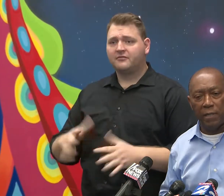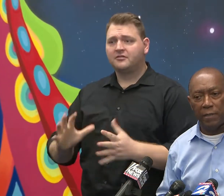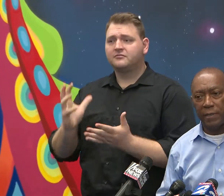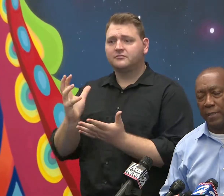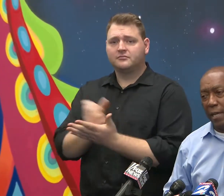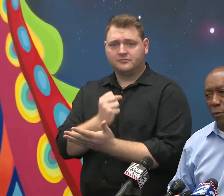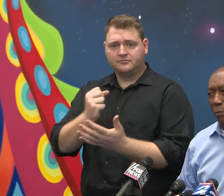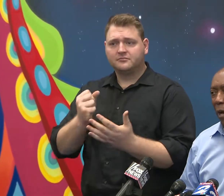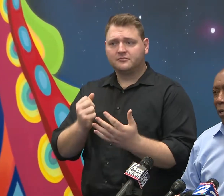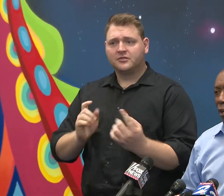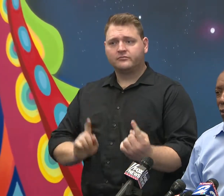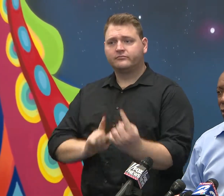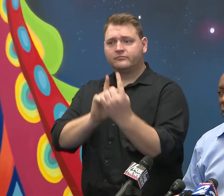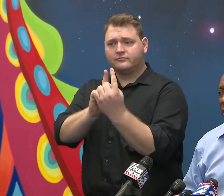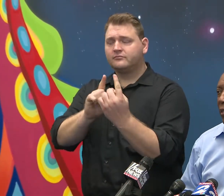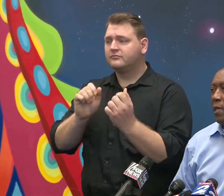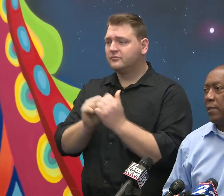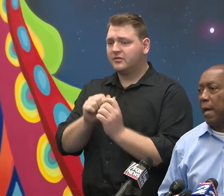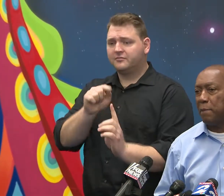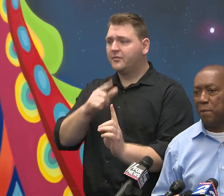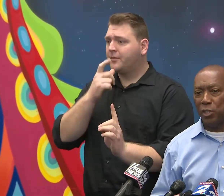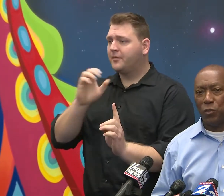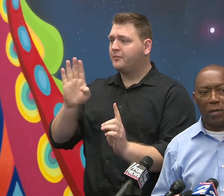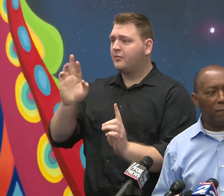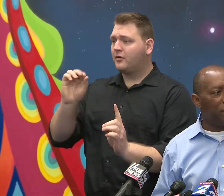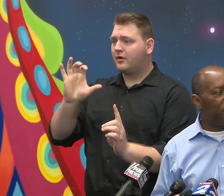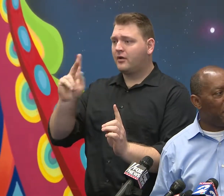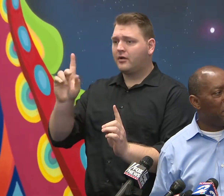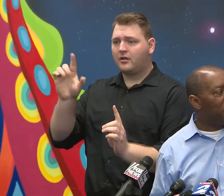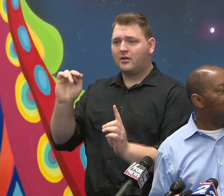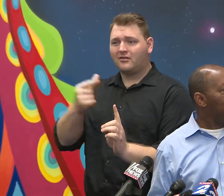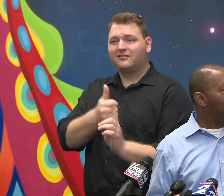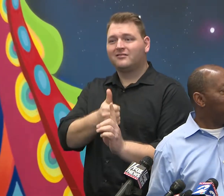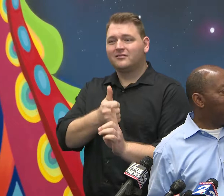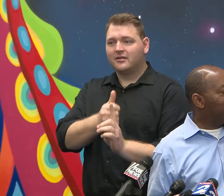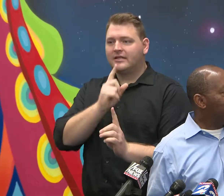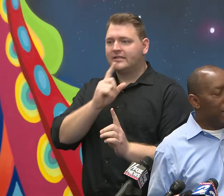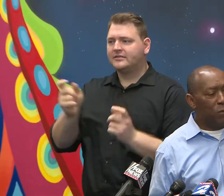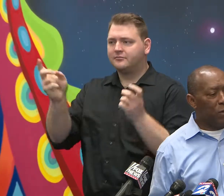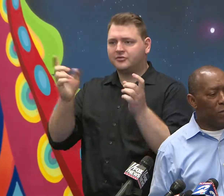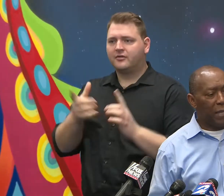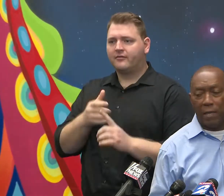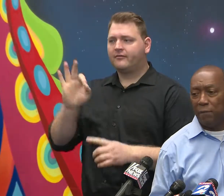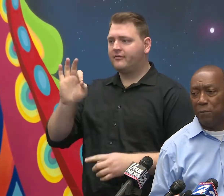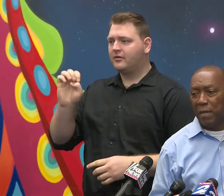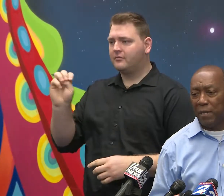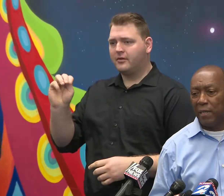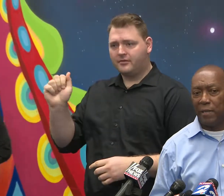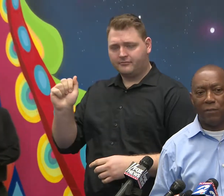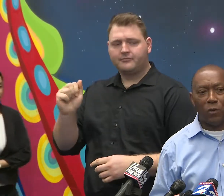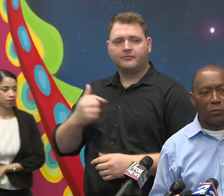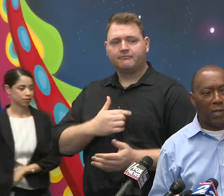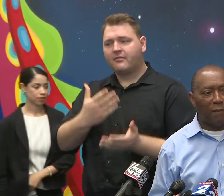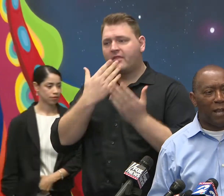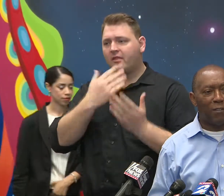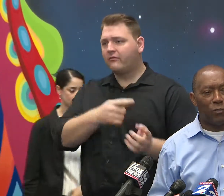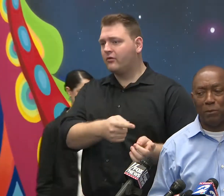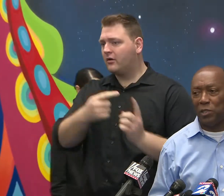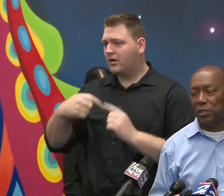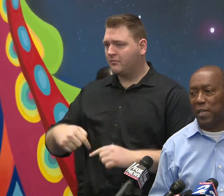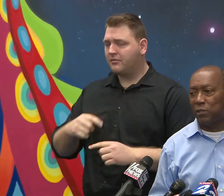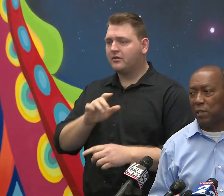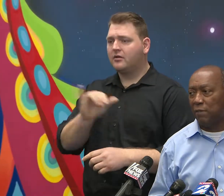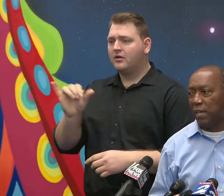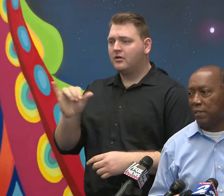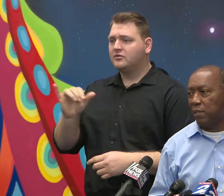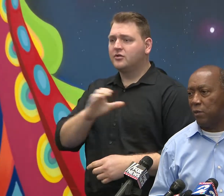here today with Brock Long, who is the top administrator from FEMA. Brock, I want to thank him for being here. Of course, we have Congresswoman